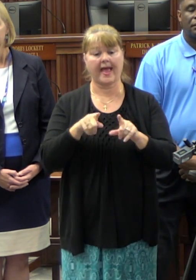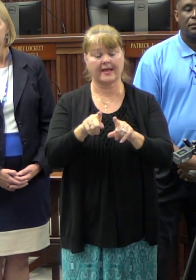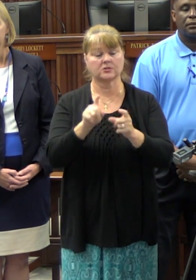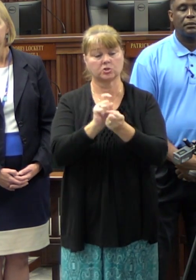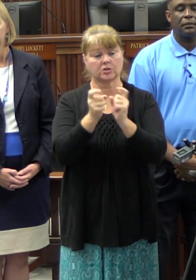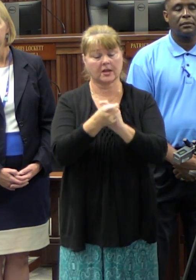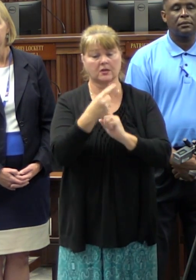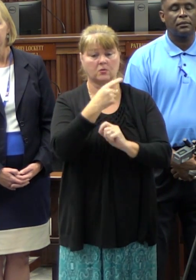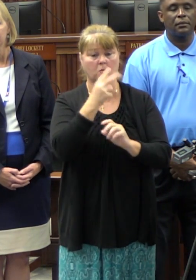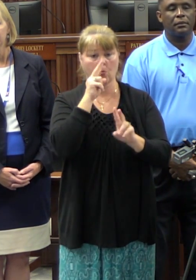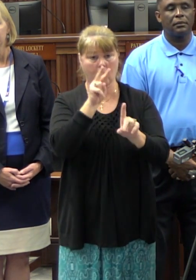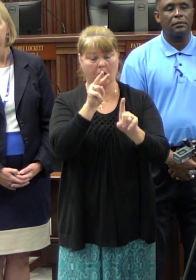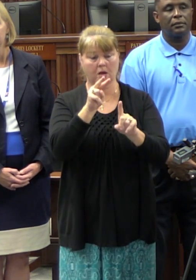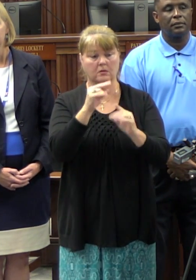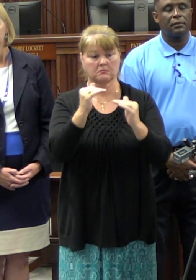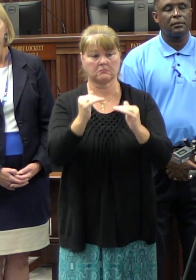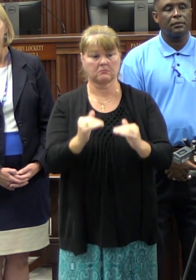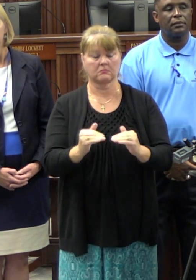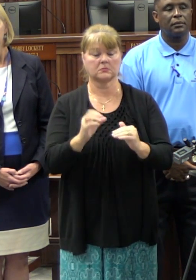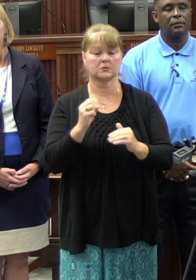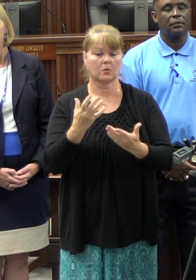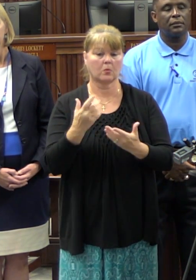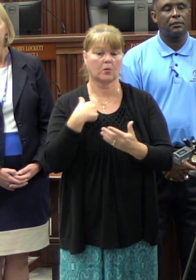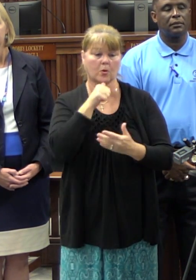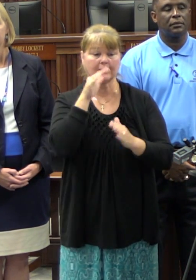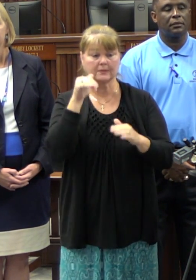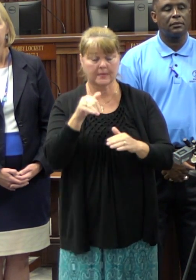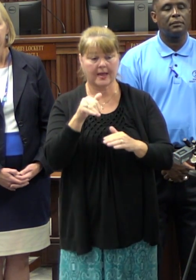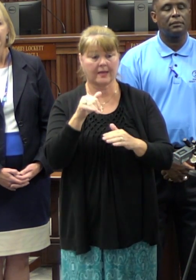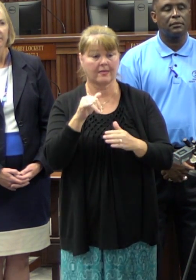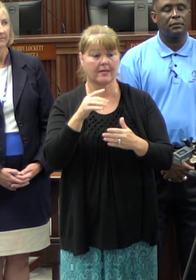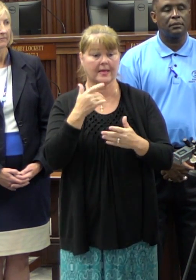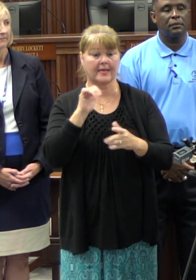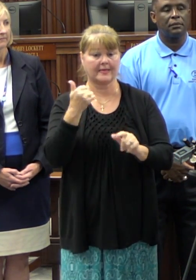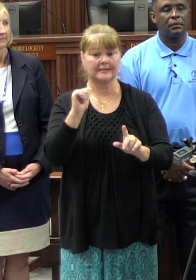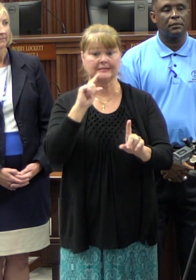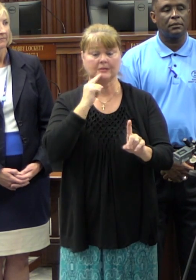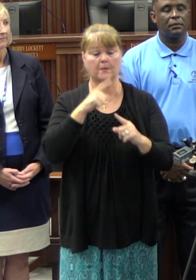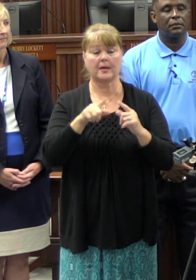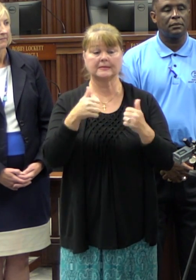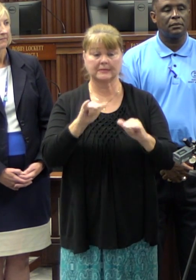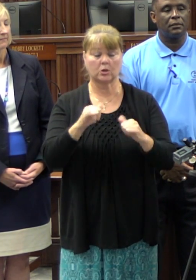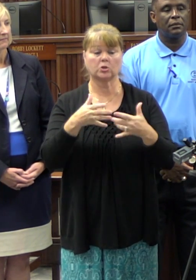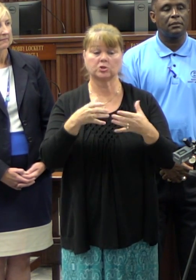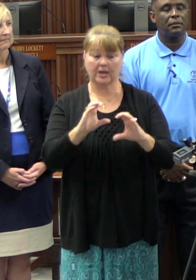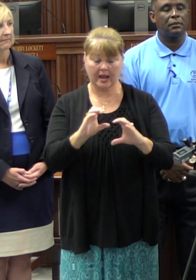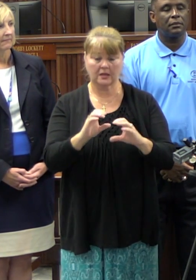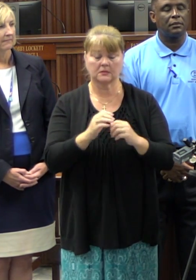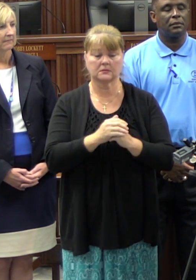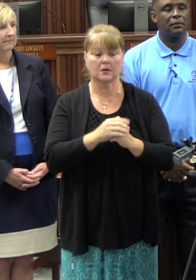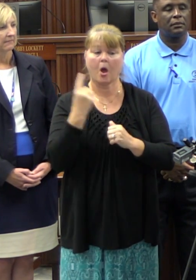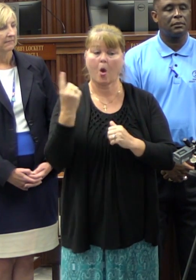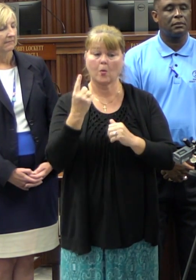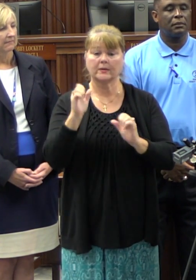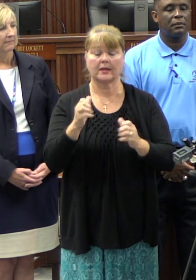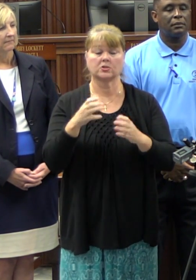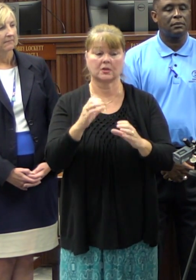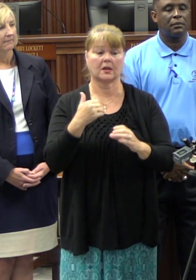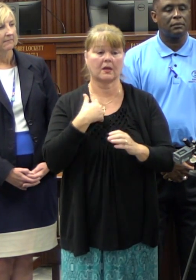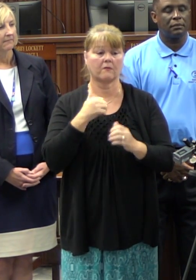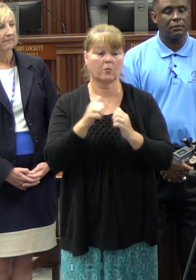advisories continue, they decrease. So there is still a chance, and obviously there's always a chance with